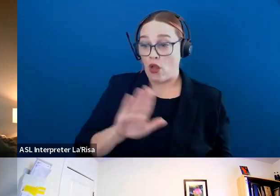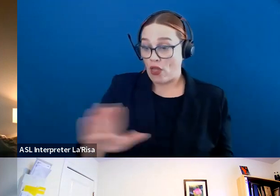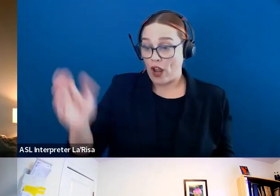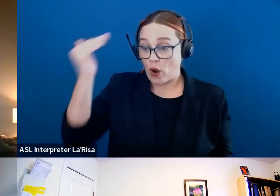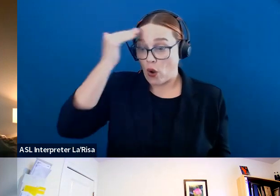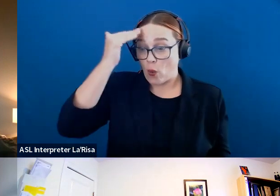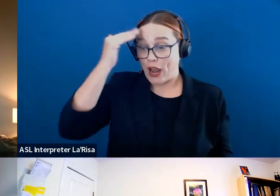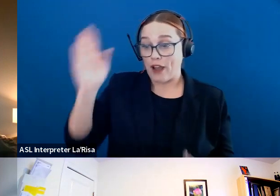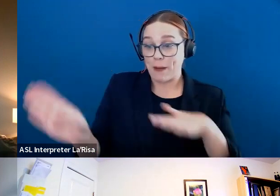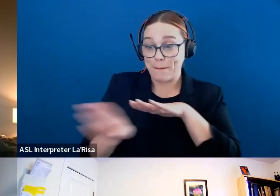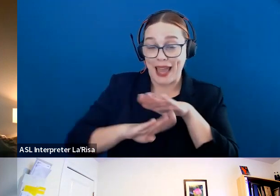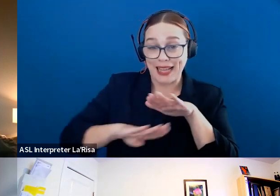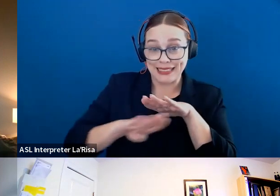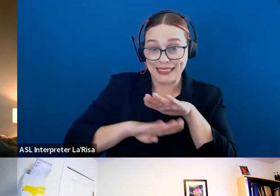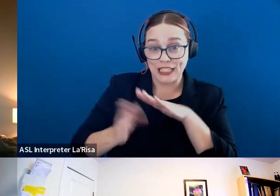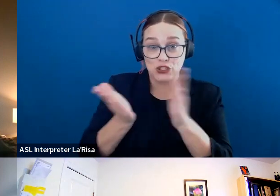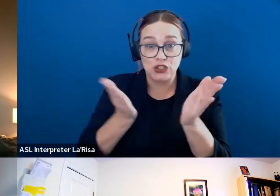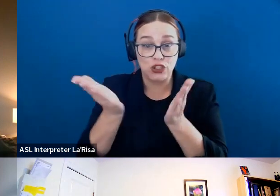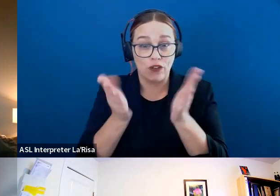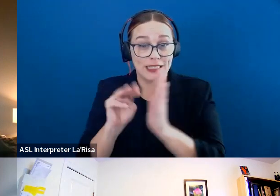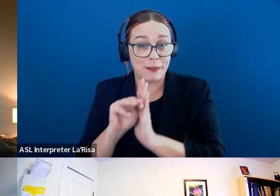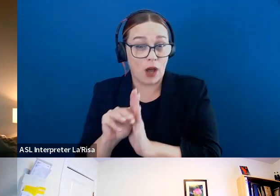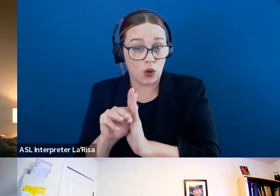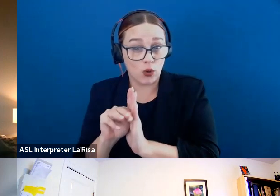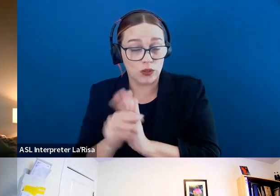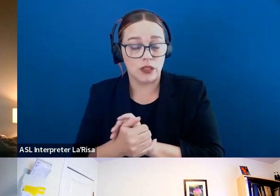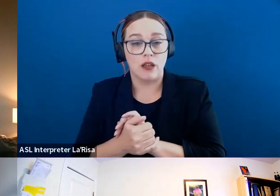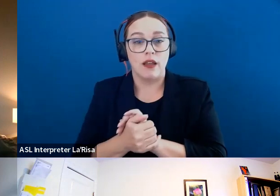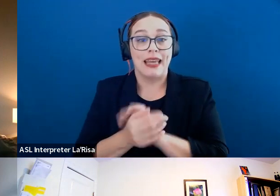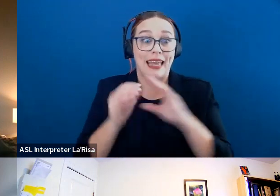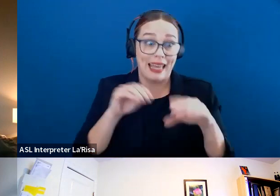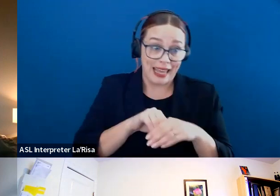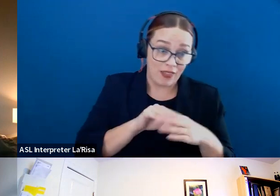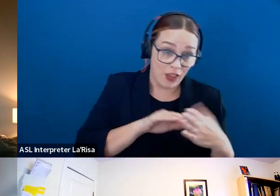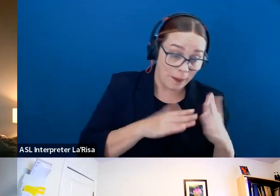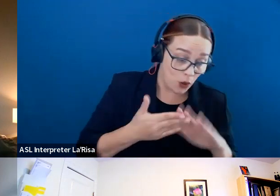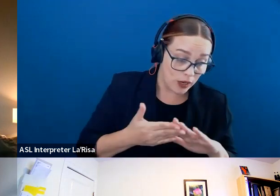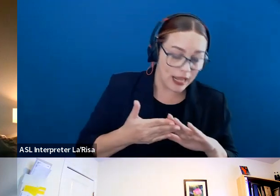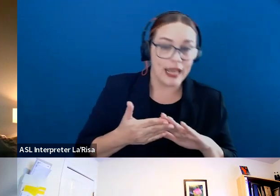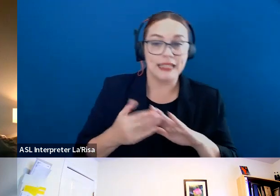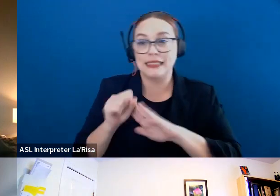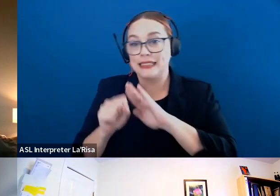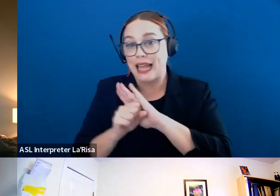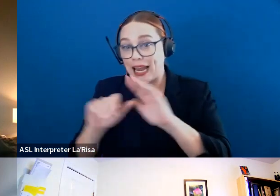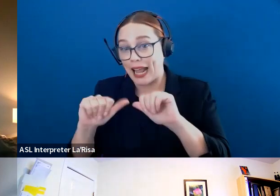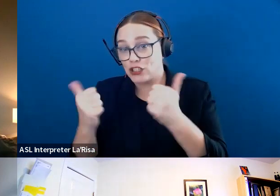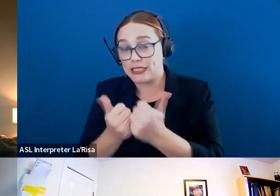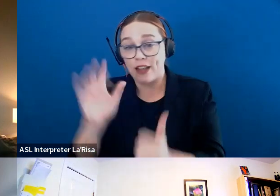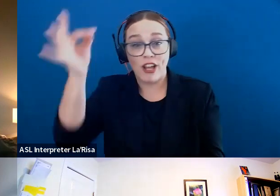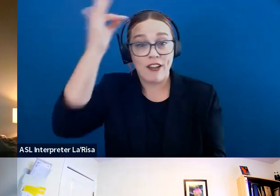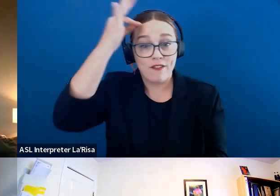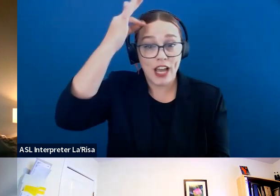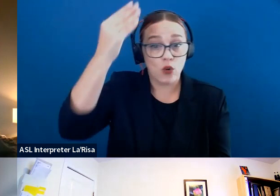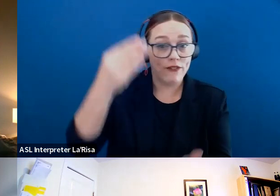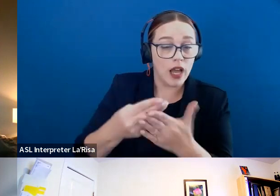know where they can go in the community, both to state agencies for state and federal funding, but also to regular community,